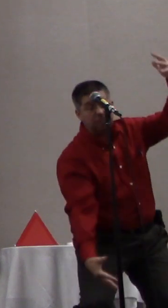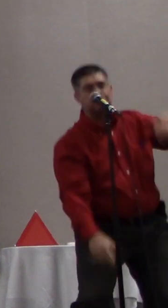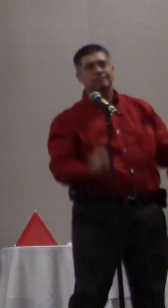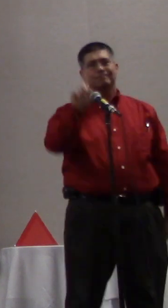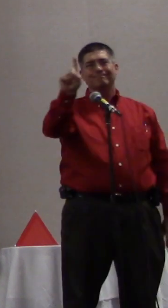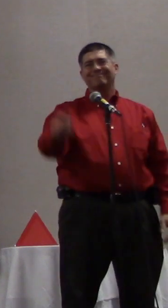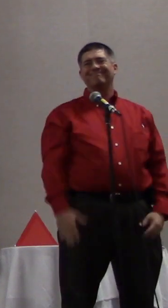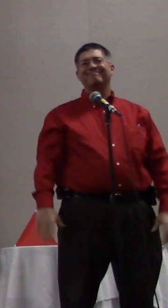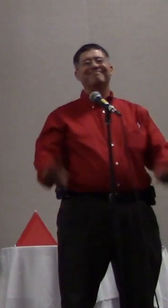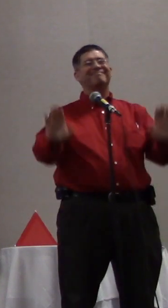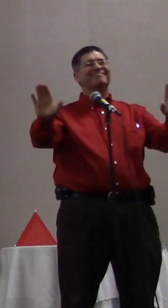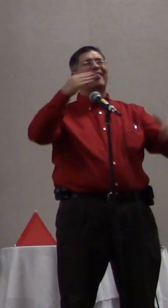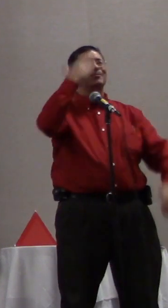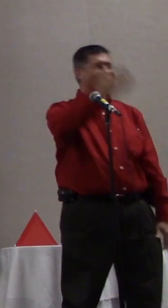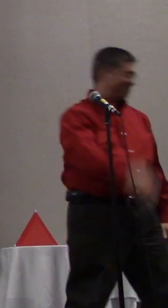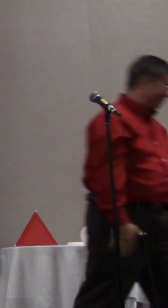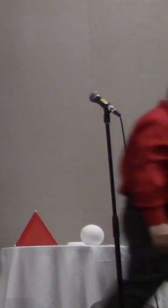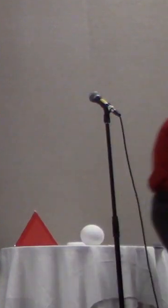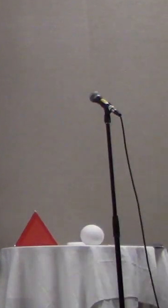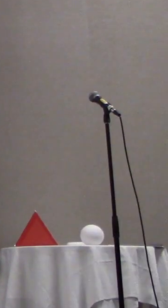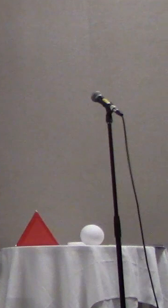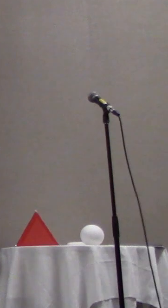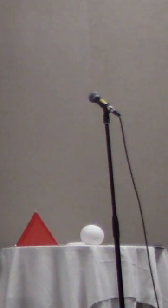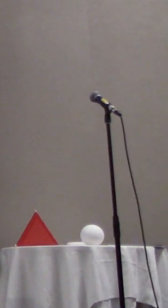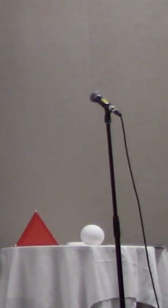words have lots of meanings. Thank you.